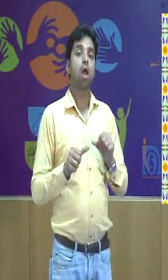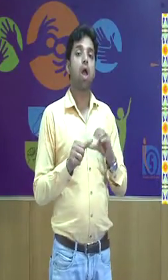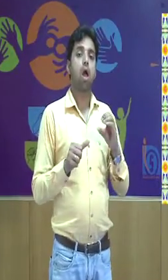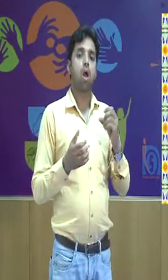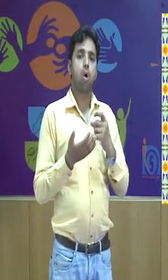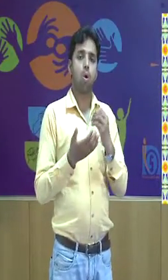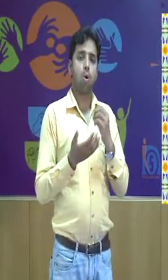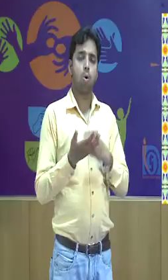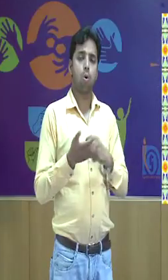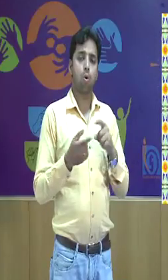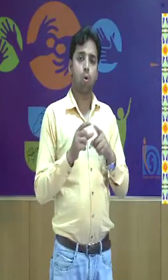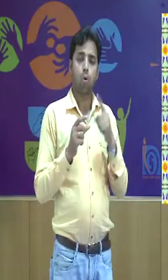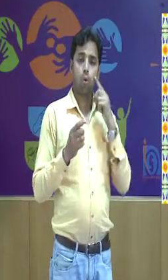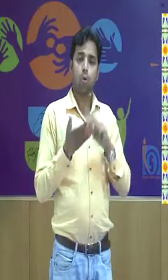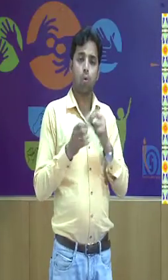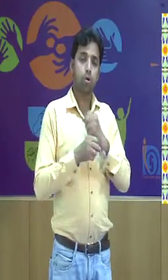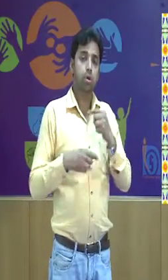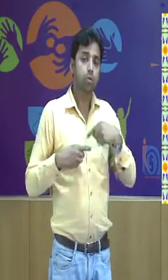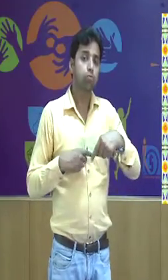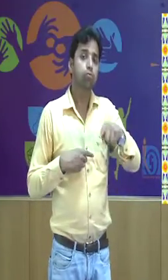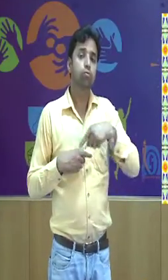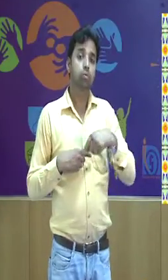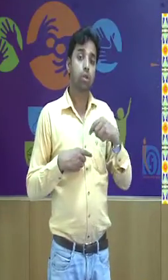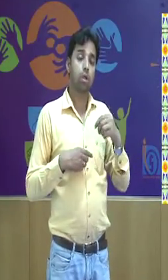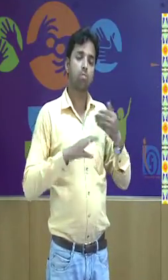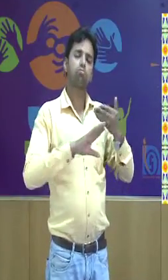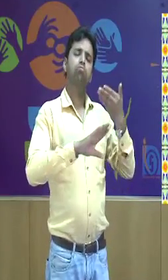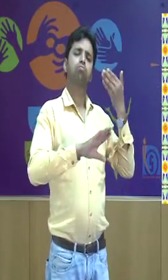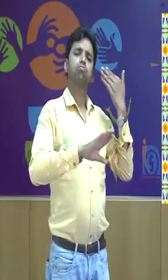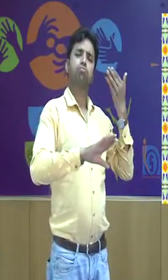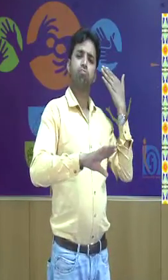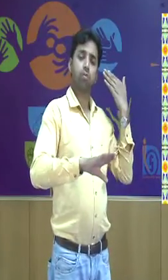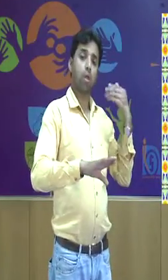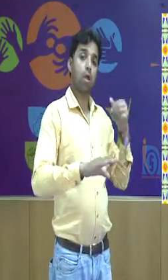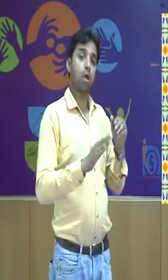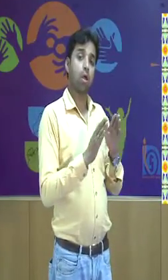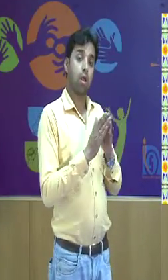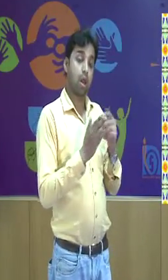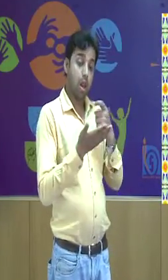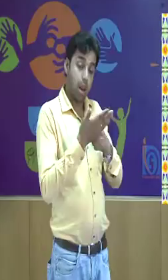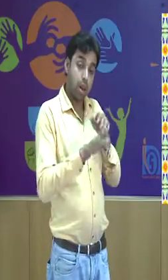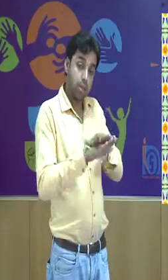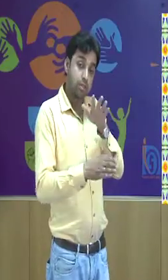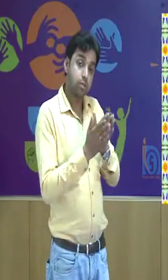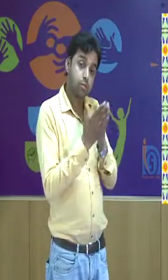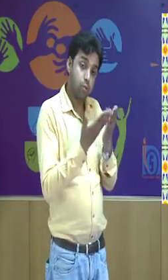According to the ancient Hindu religious book, there was no place for divorce.